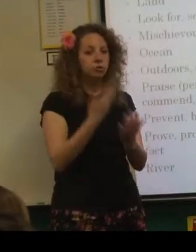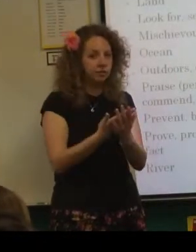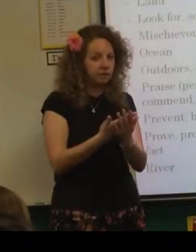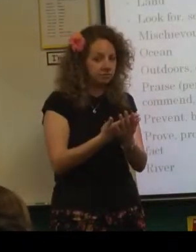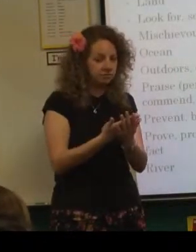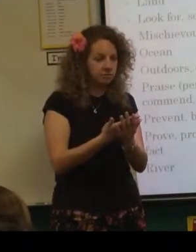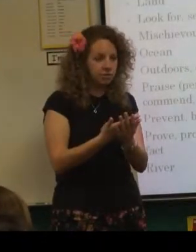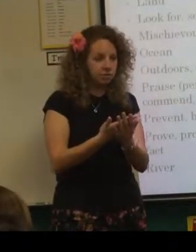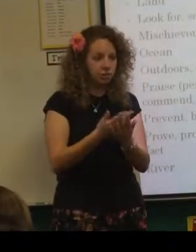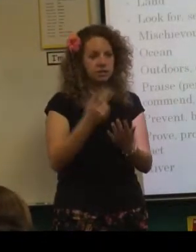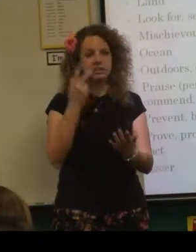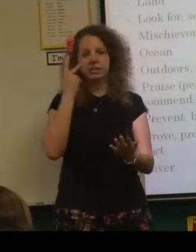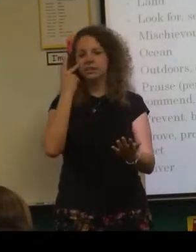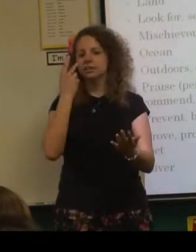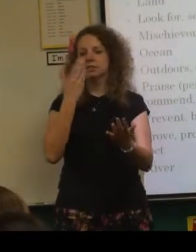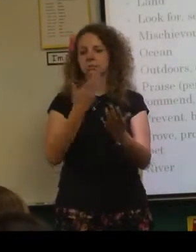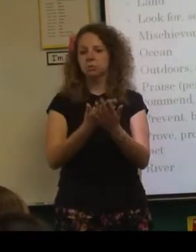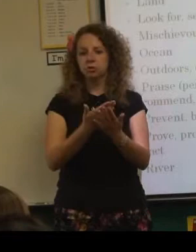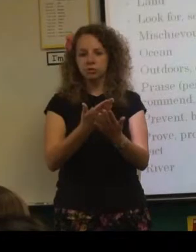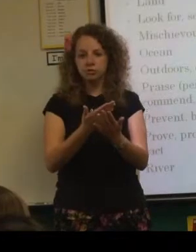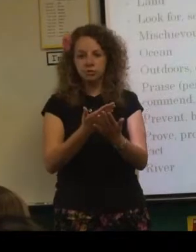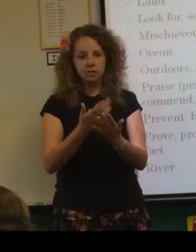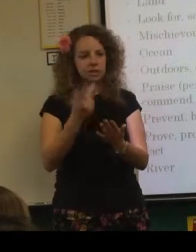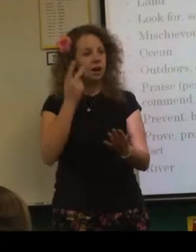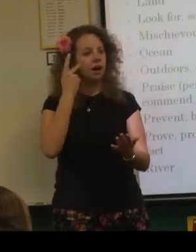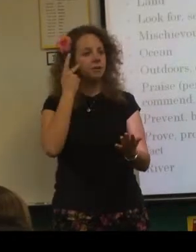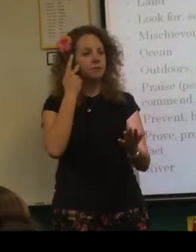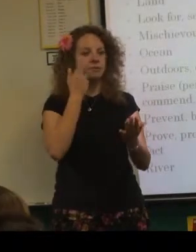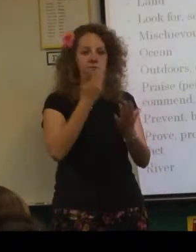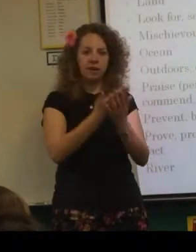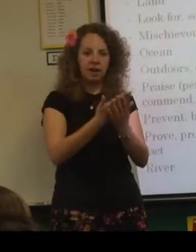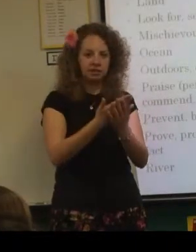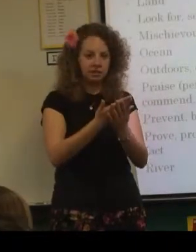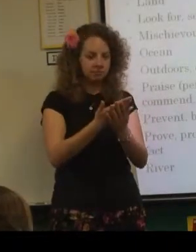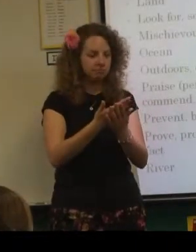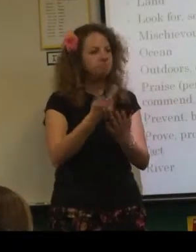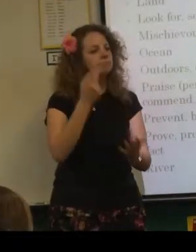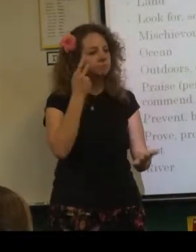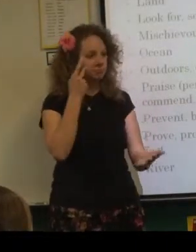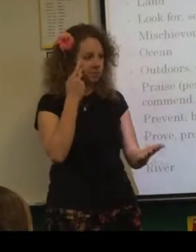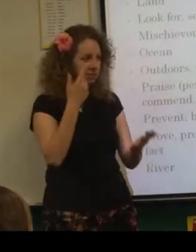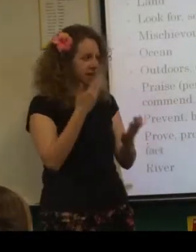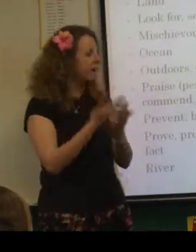it. You can say this is the proof, it's a fact, this is the evidence.